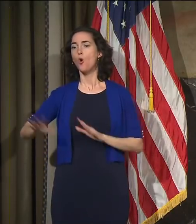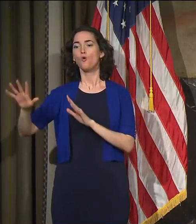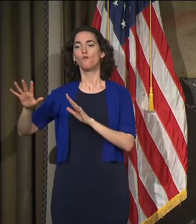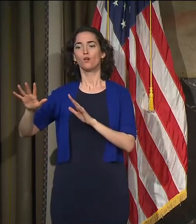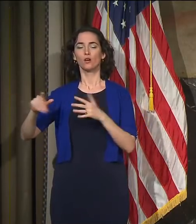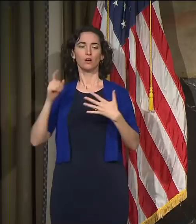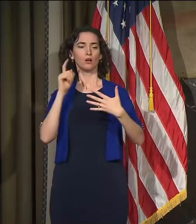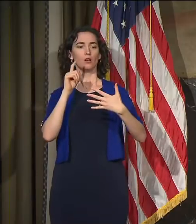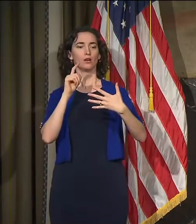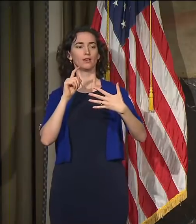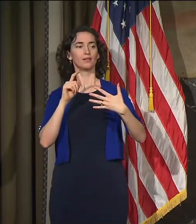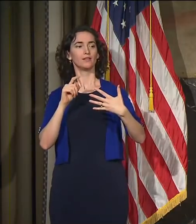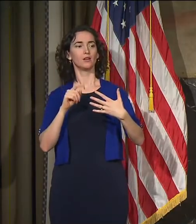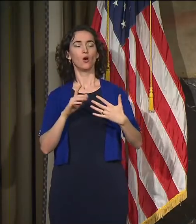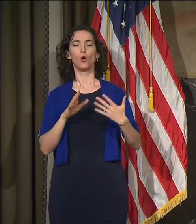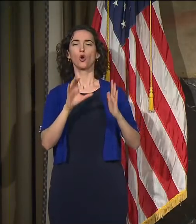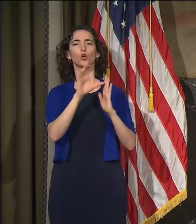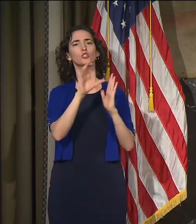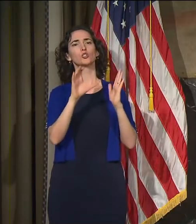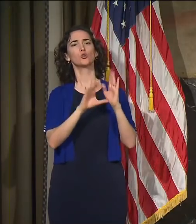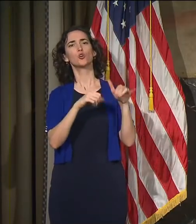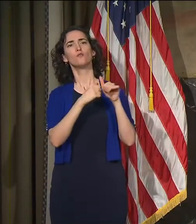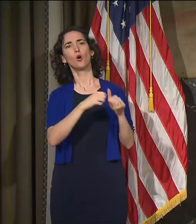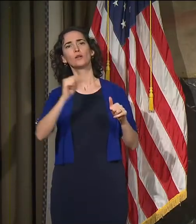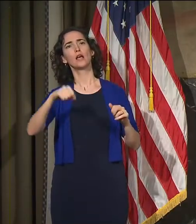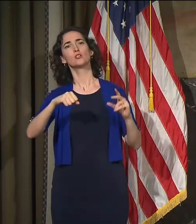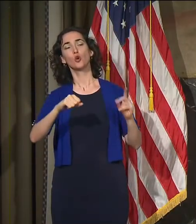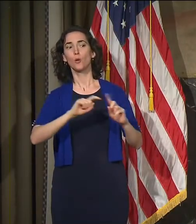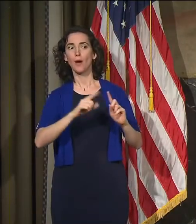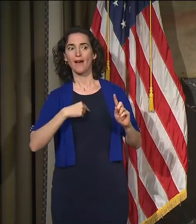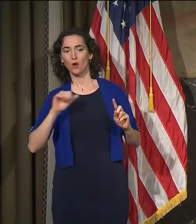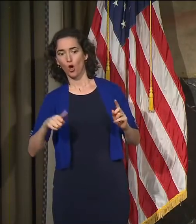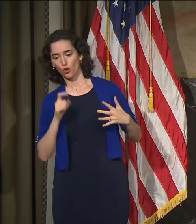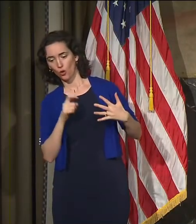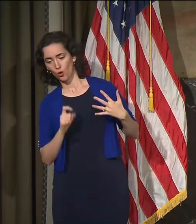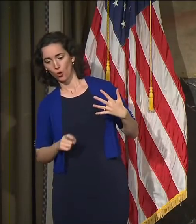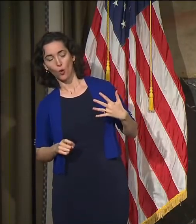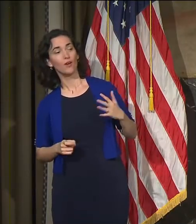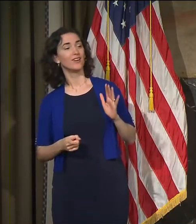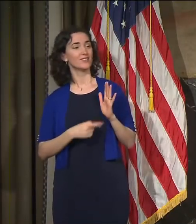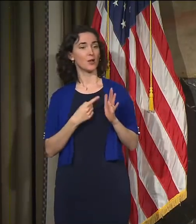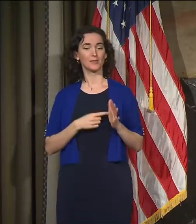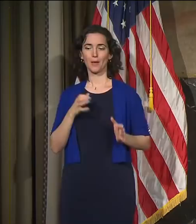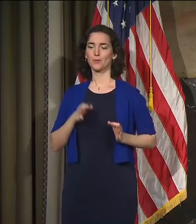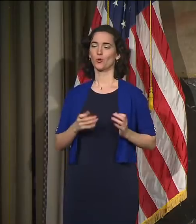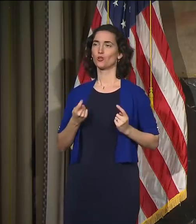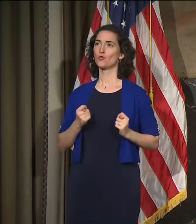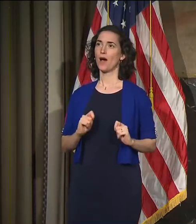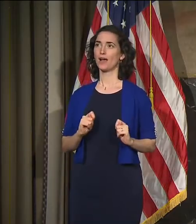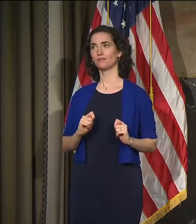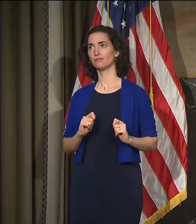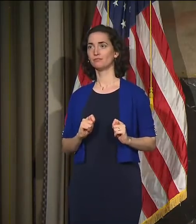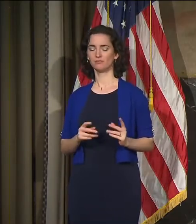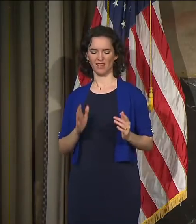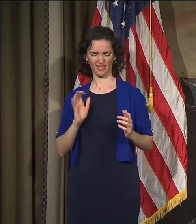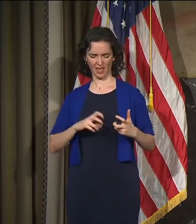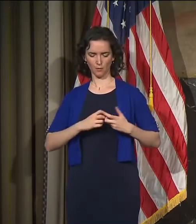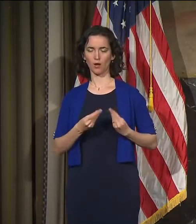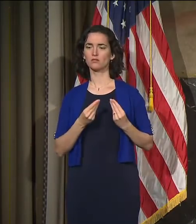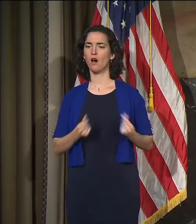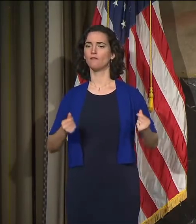actual constitutionality of a statute. And if there is a way for them to resolve this